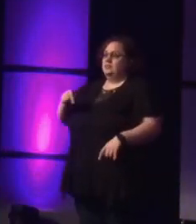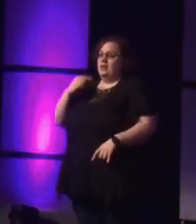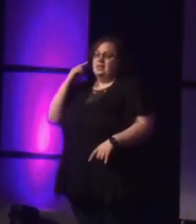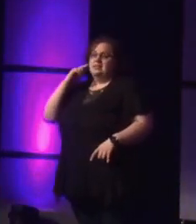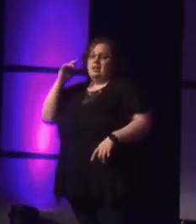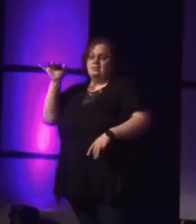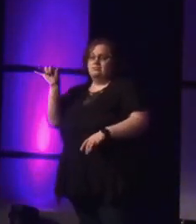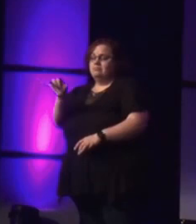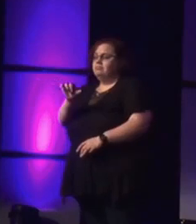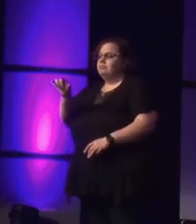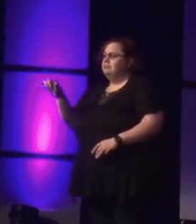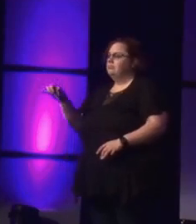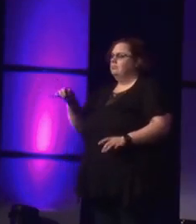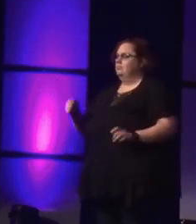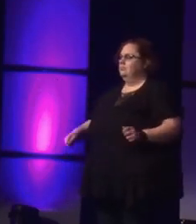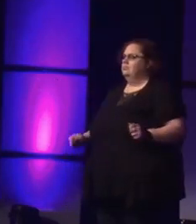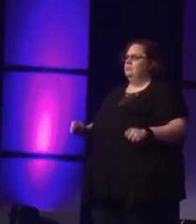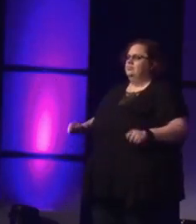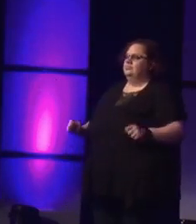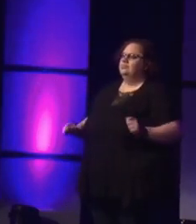This is what it sounds like.